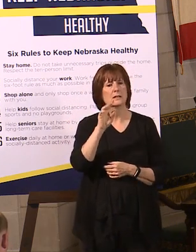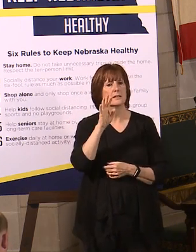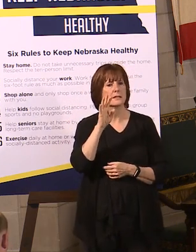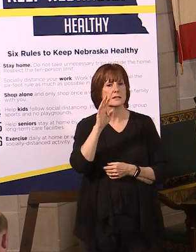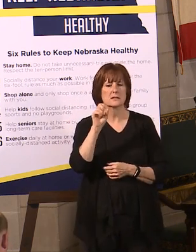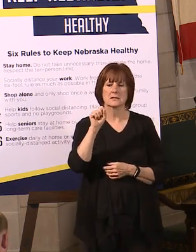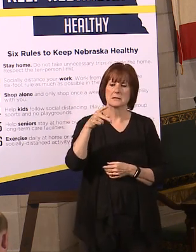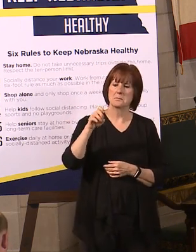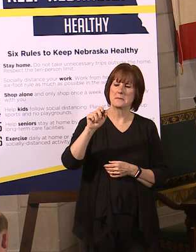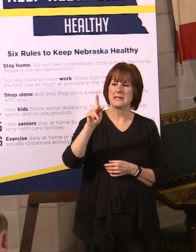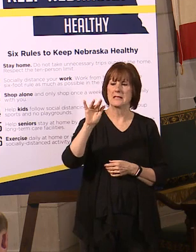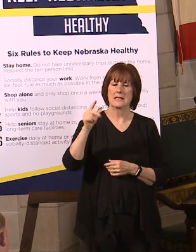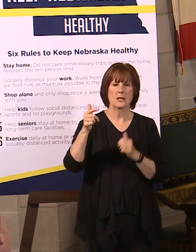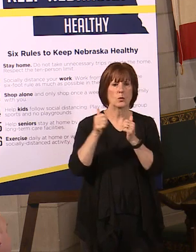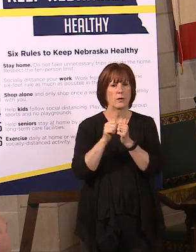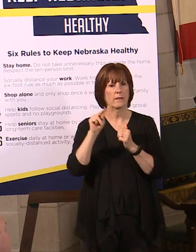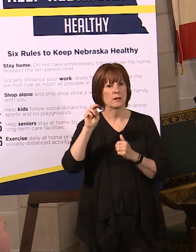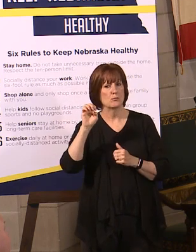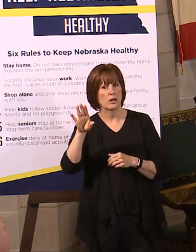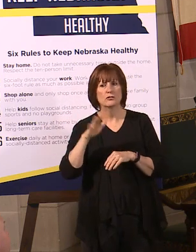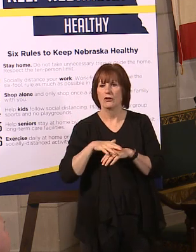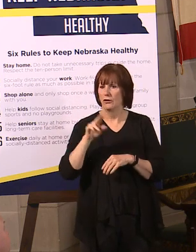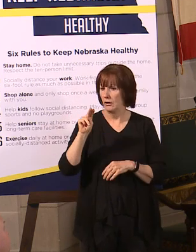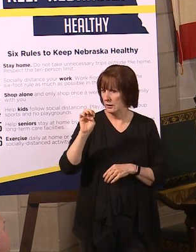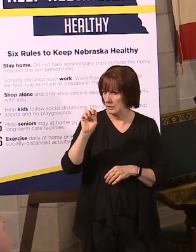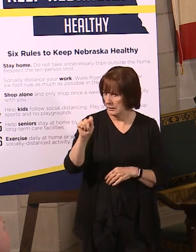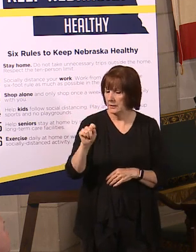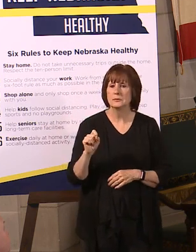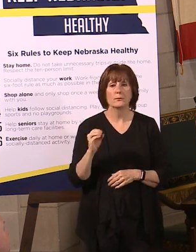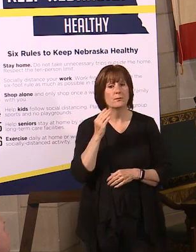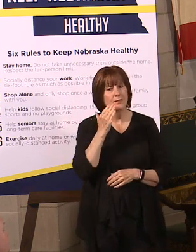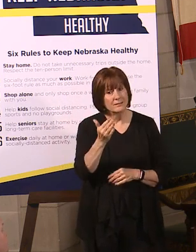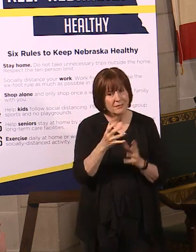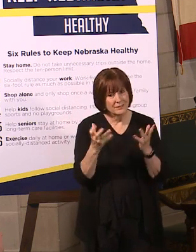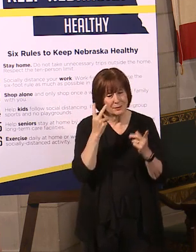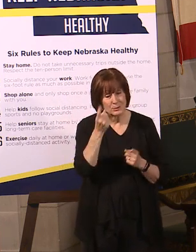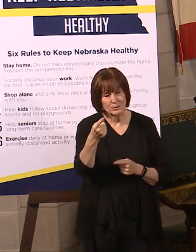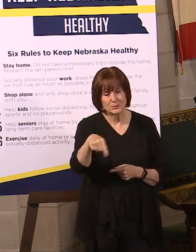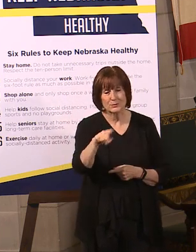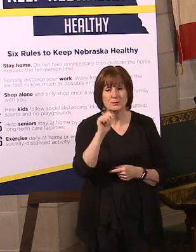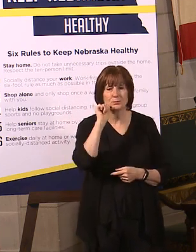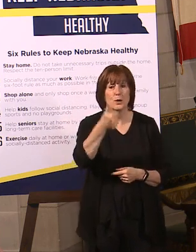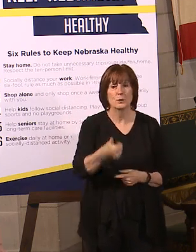on NET. So we'll have additional guests there as well. So thanks a lot. We'll see you back here tomorrow.